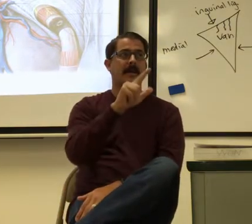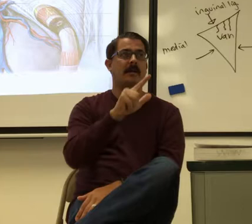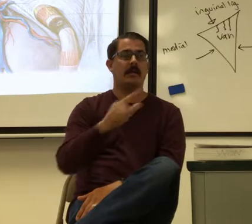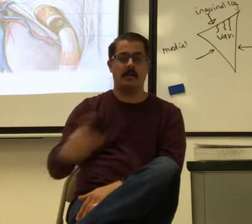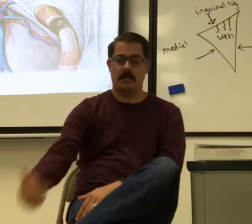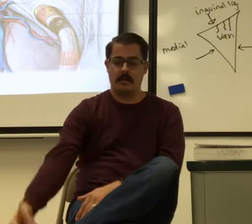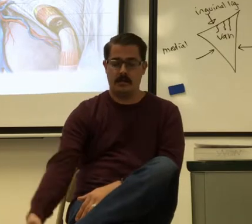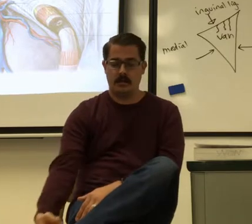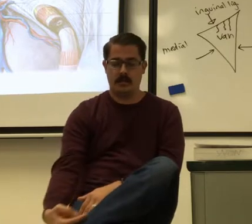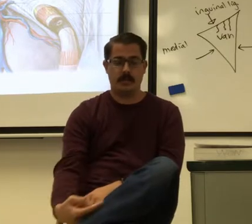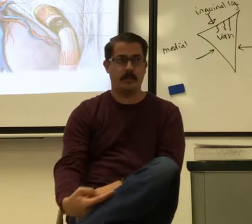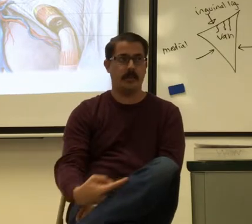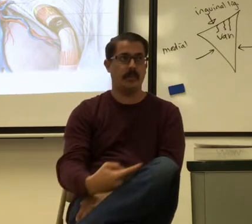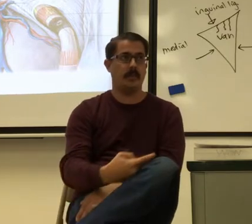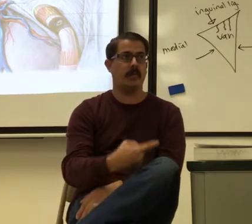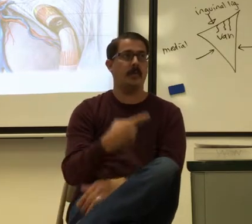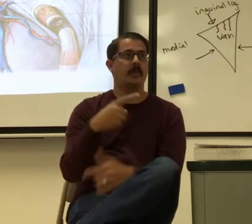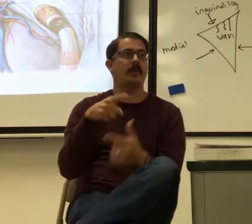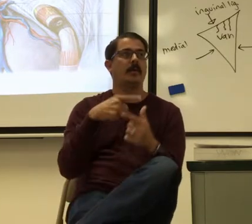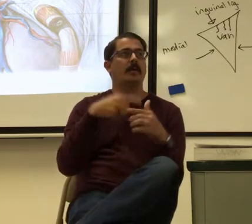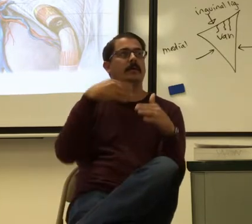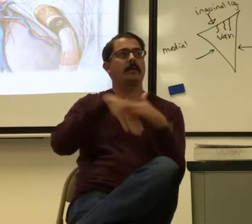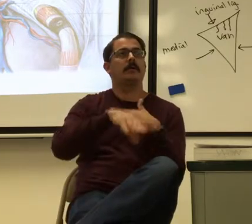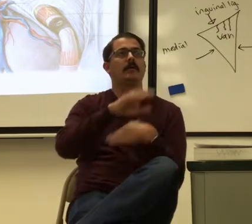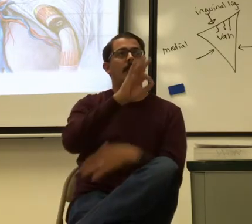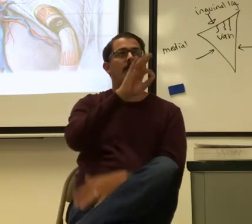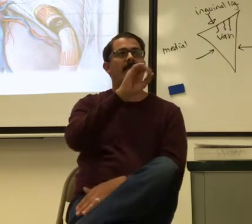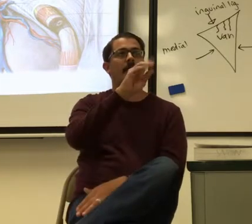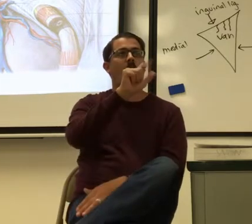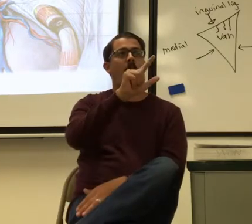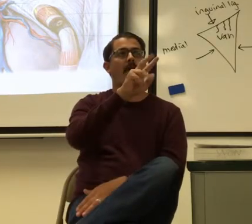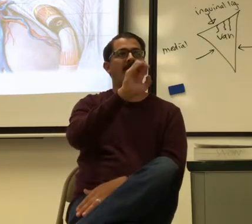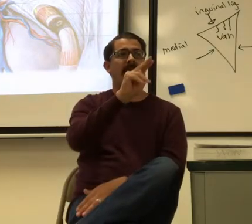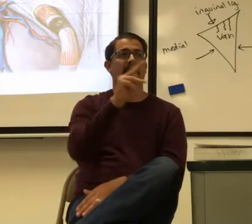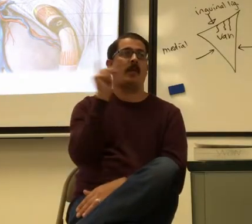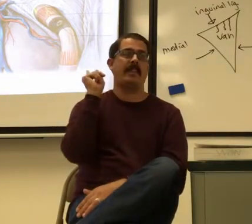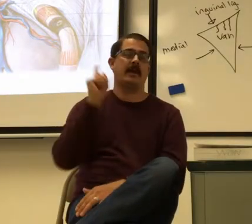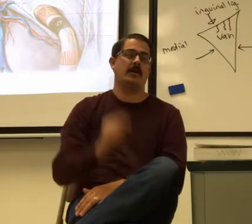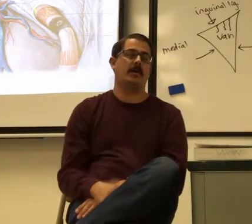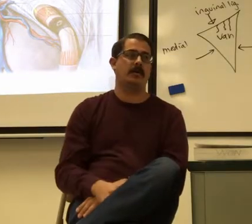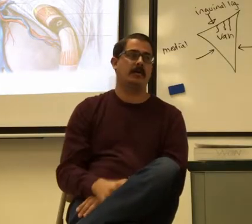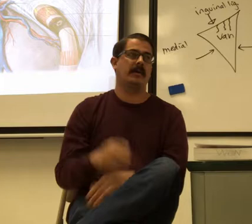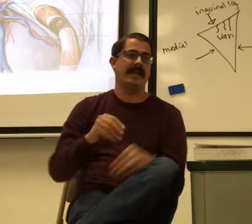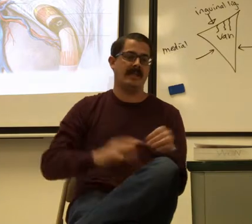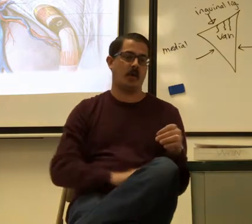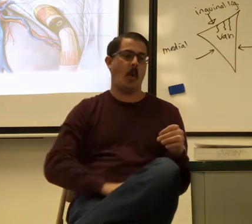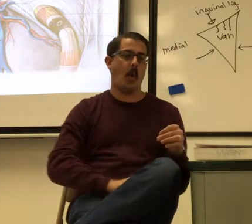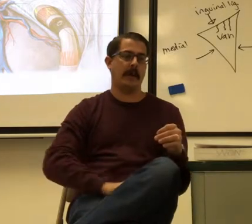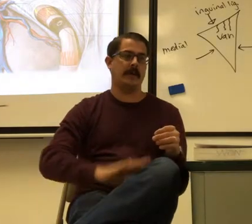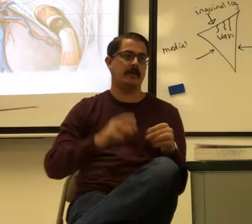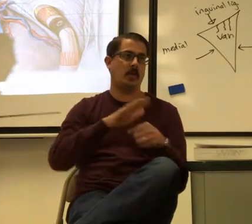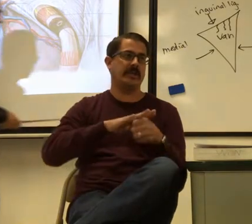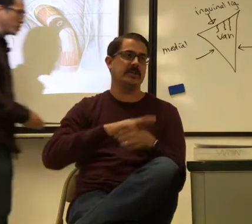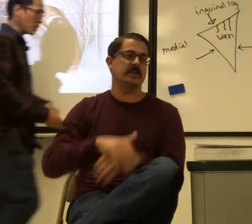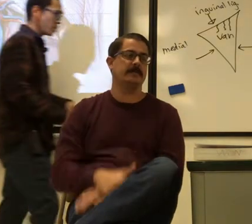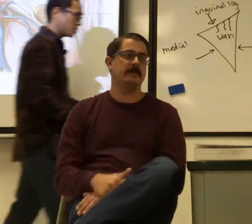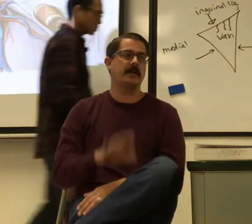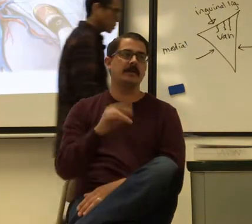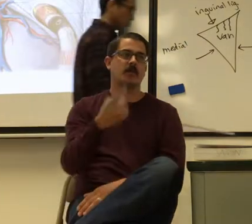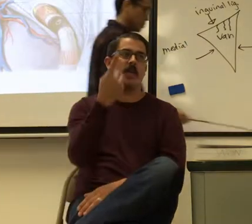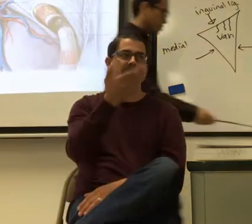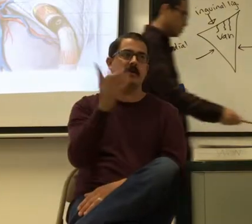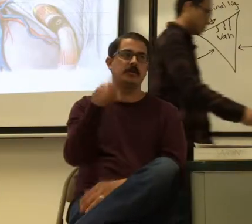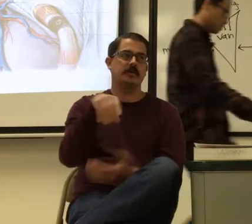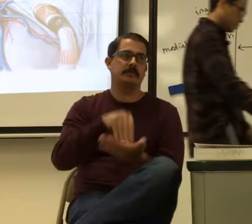limb, and drains into the femoral vein right there in the groin region. So it's one thing you should know.